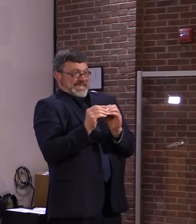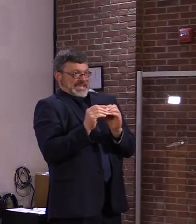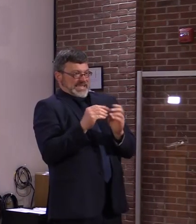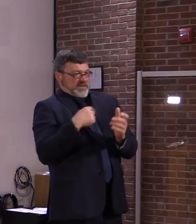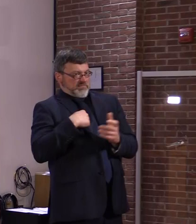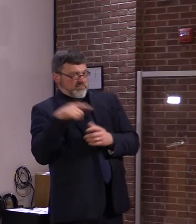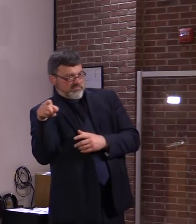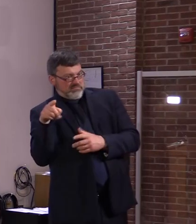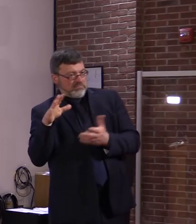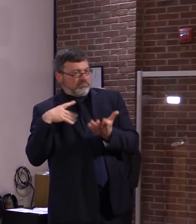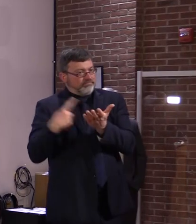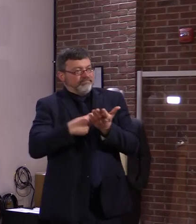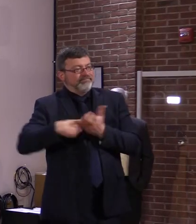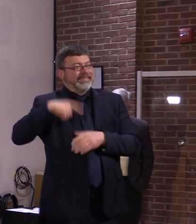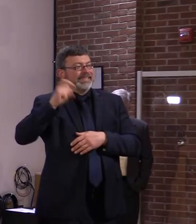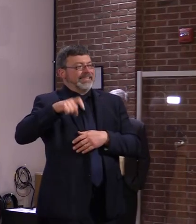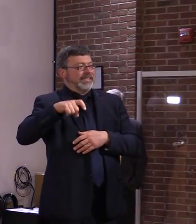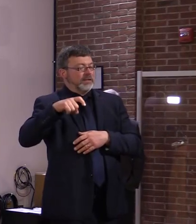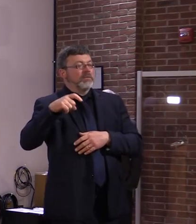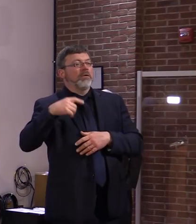stay tuned for more on that.